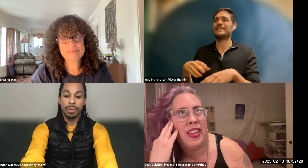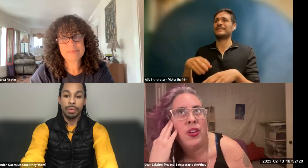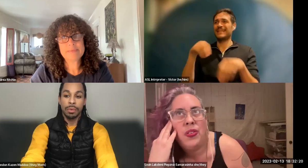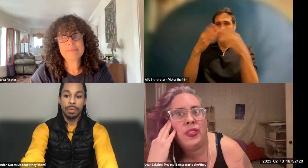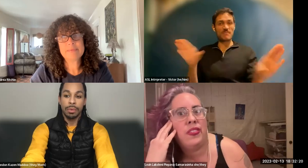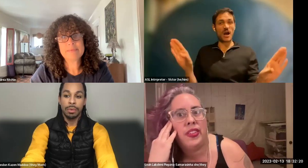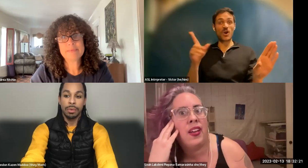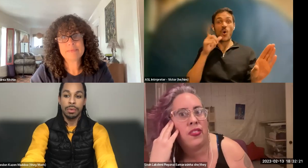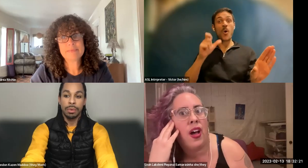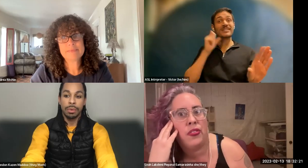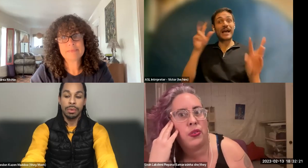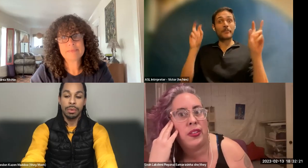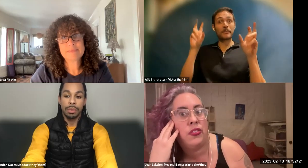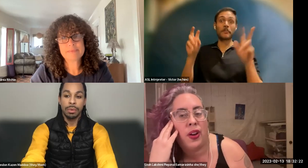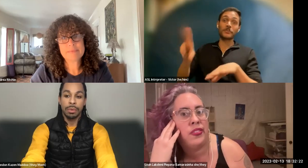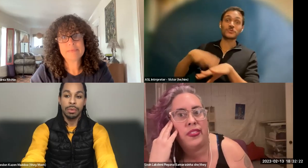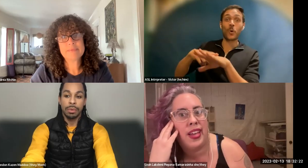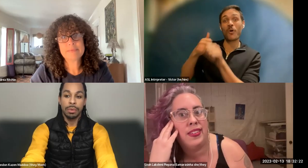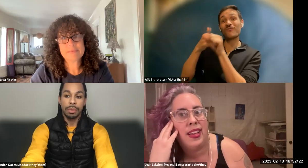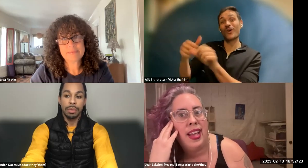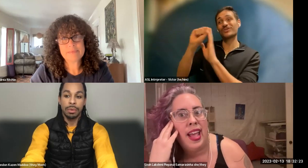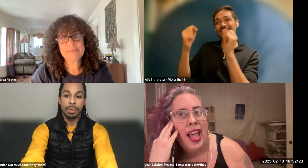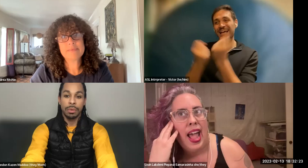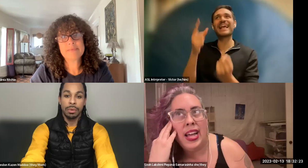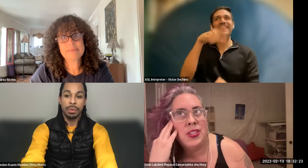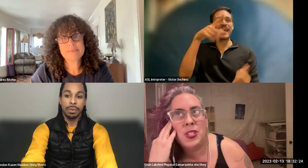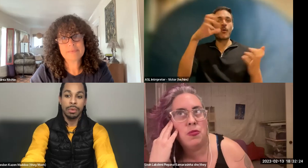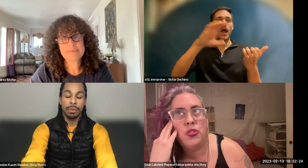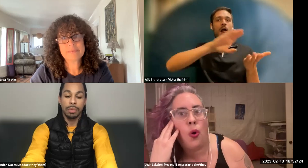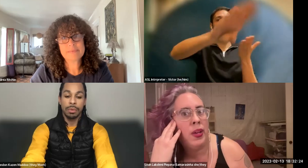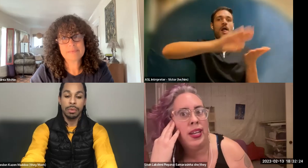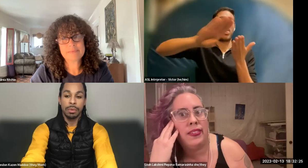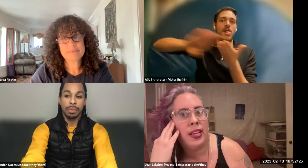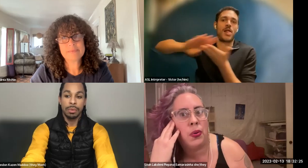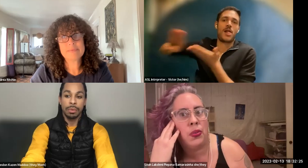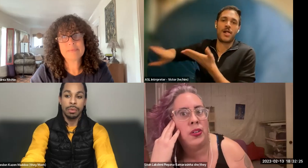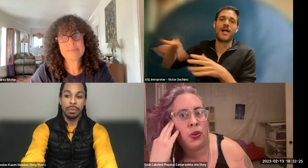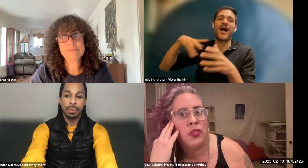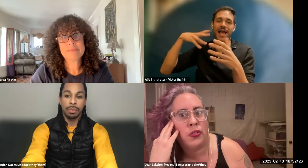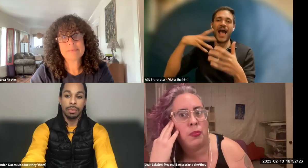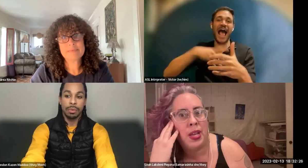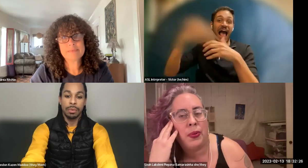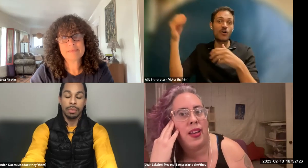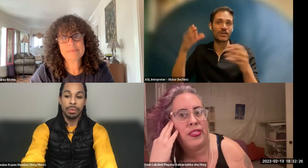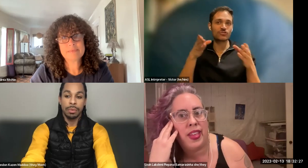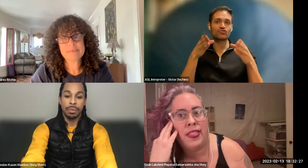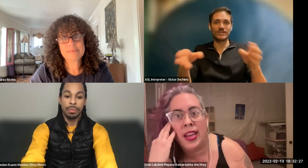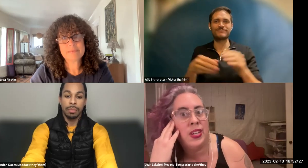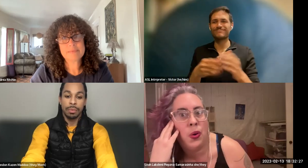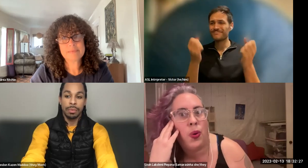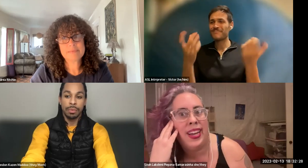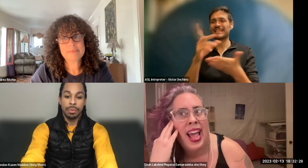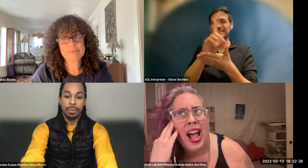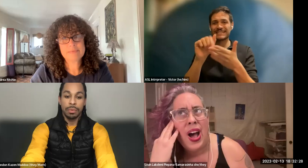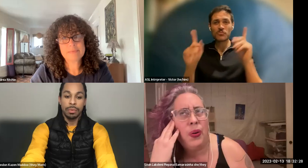And they are using this to get us off the streets to crush dissent. And so many disabled and neurodivergent people have said that,